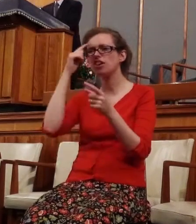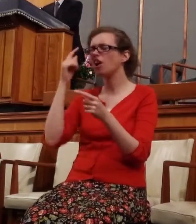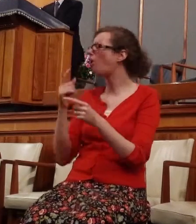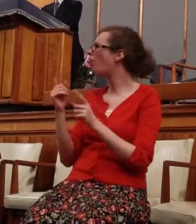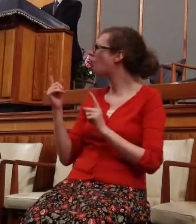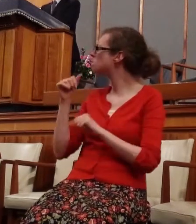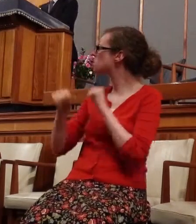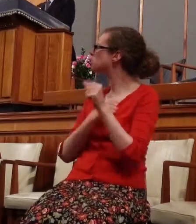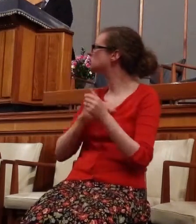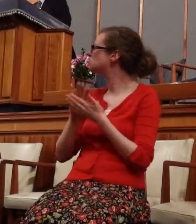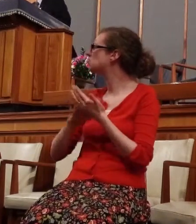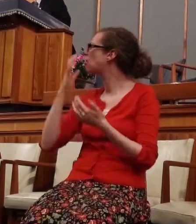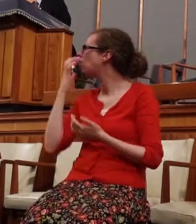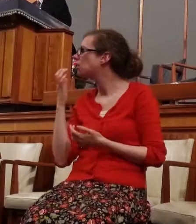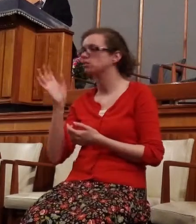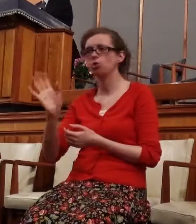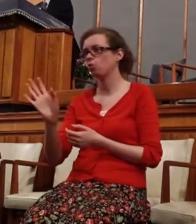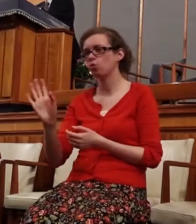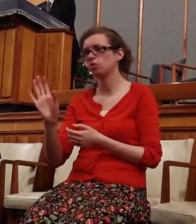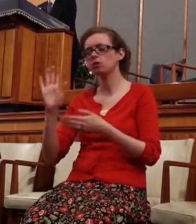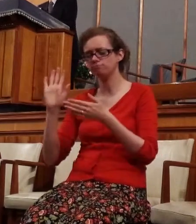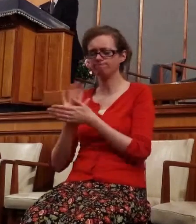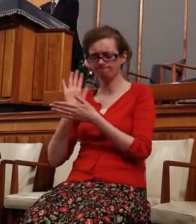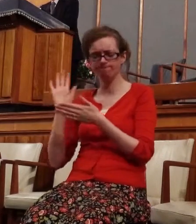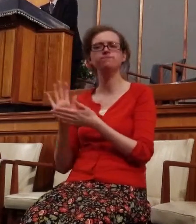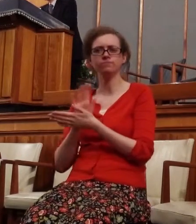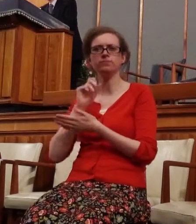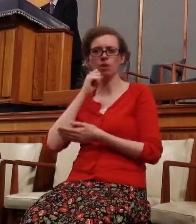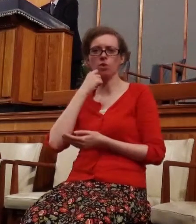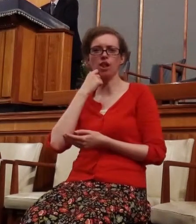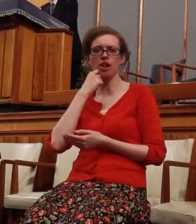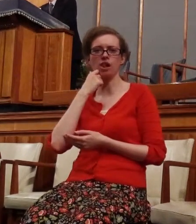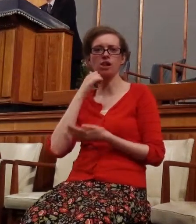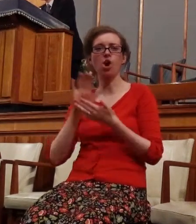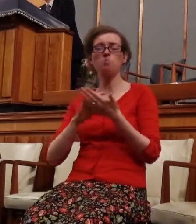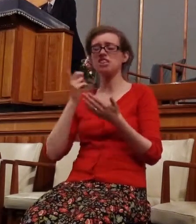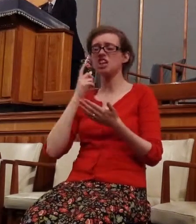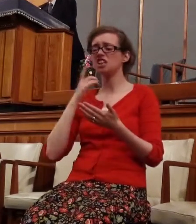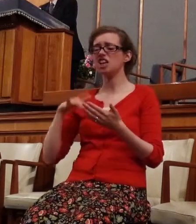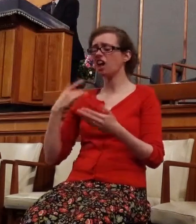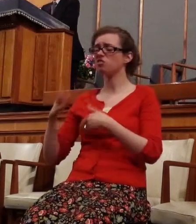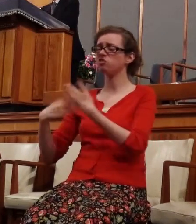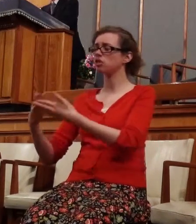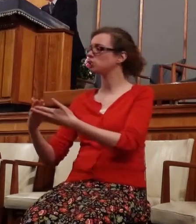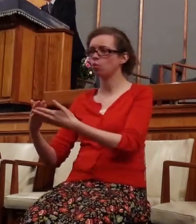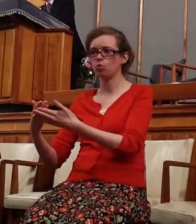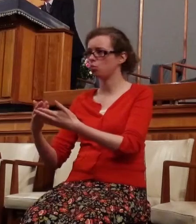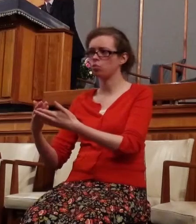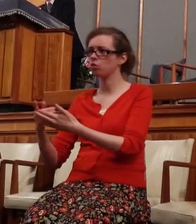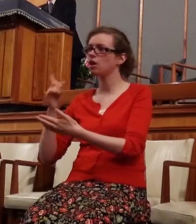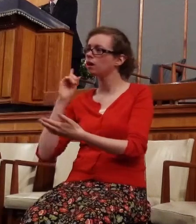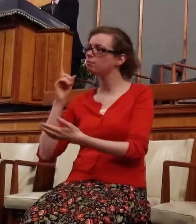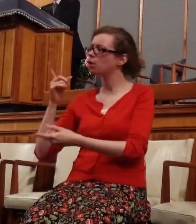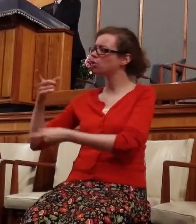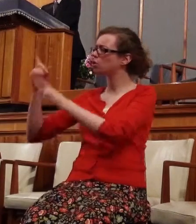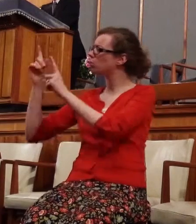be miserable. You will be rejoiced. Things will not be smooth and easy in life, but you have the